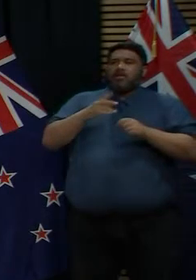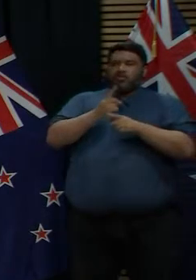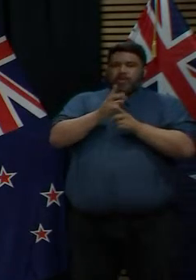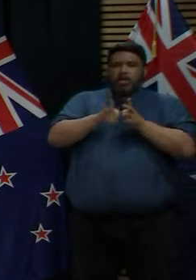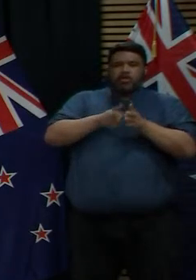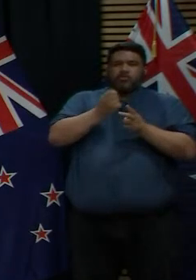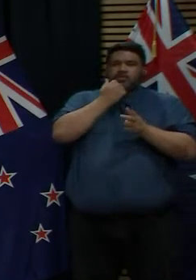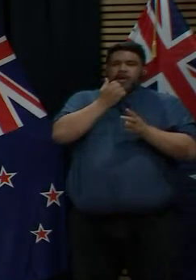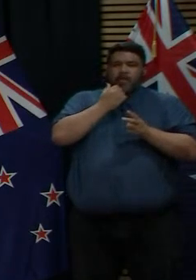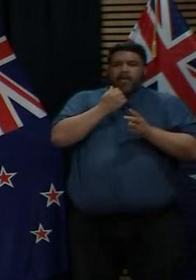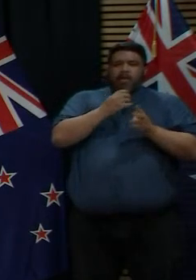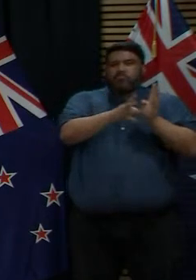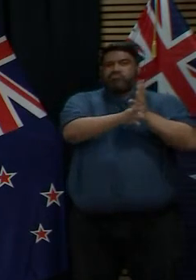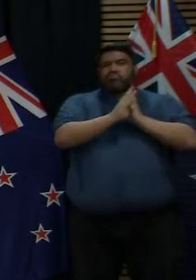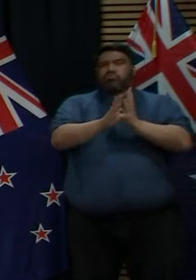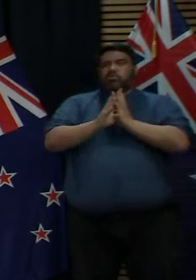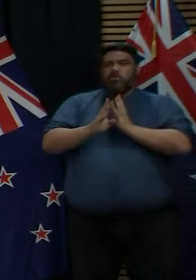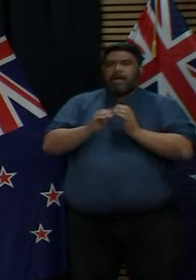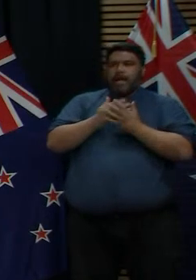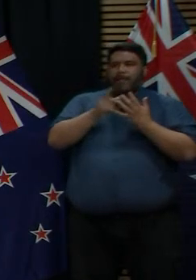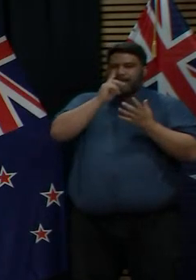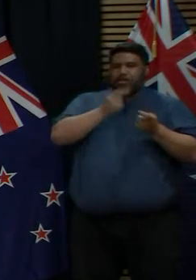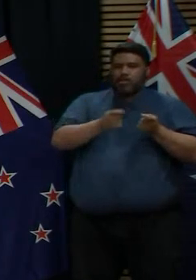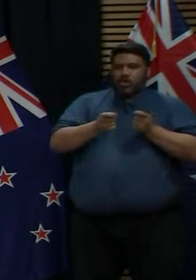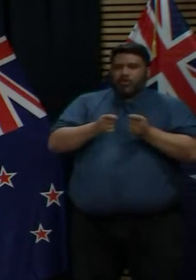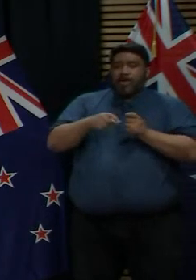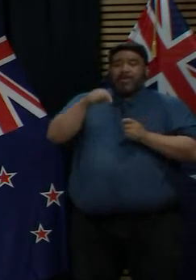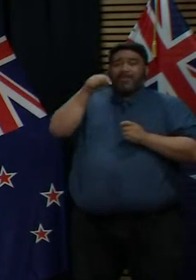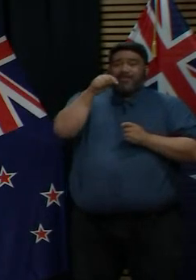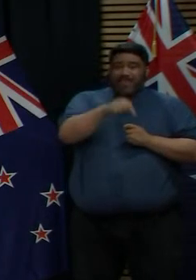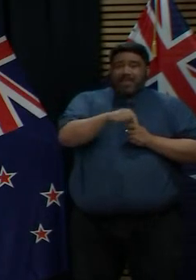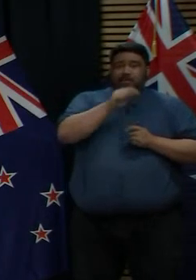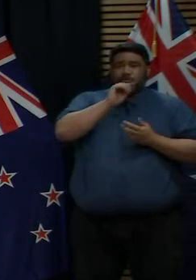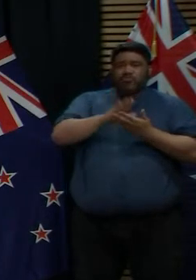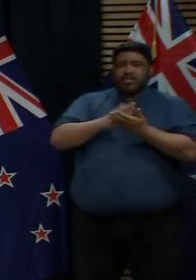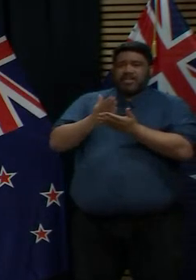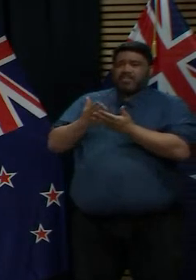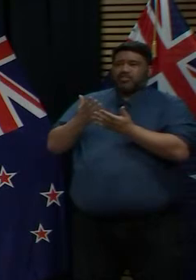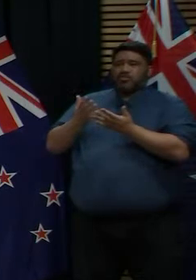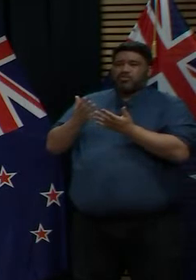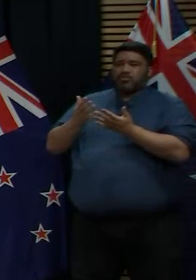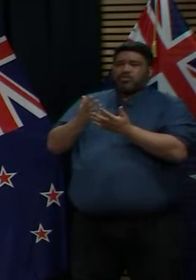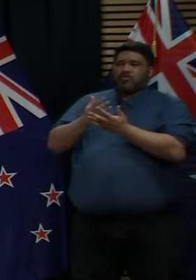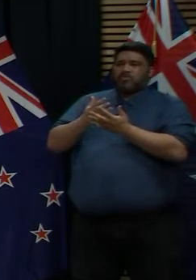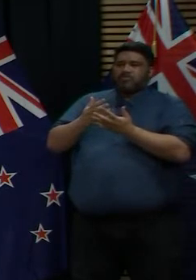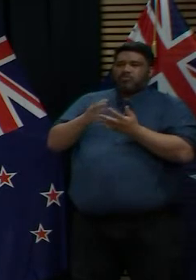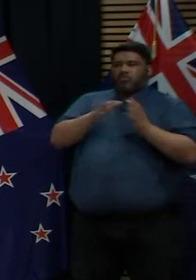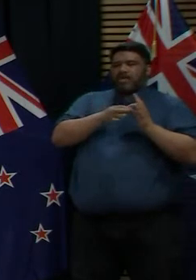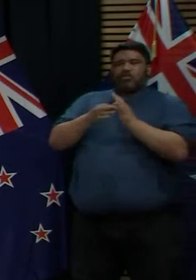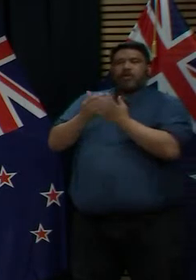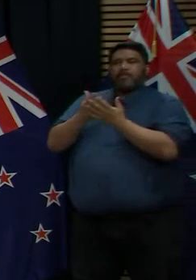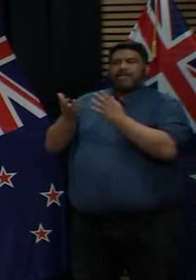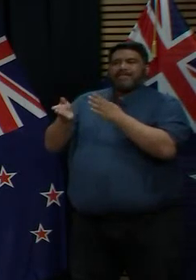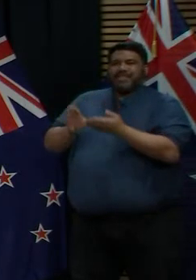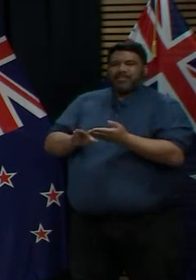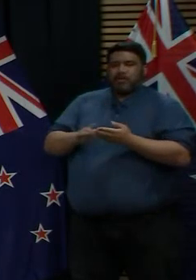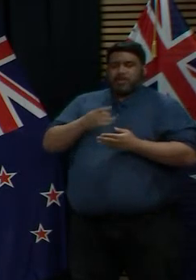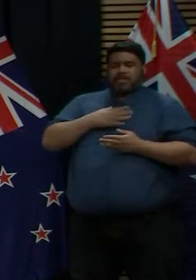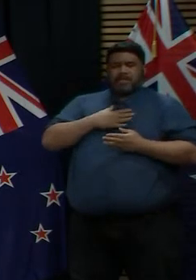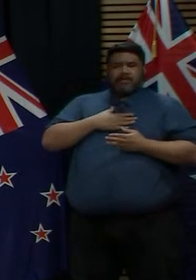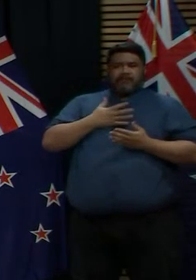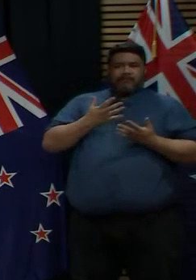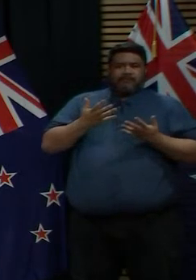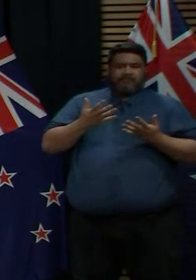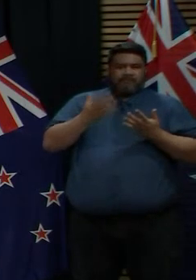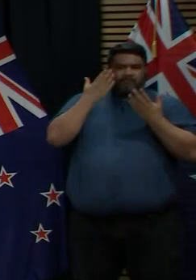and the projected numbers of deaths, and that would translate to a certain case rate. I haven't gone and looked and seen what that case rate is, but I would make two